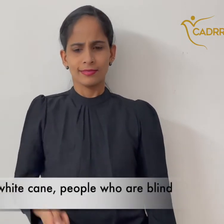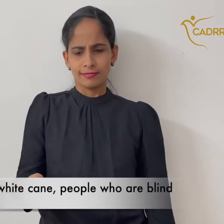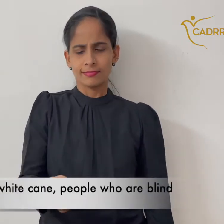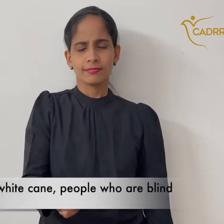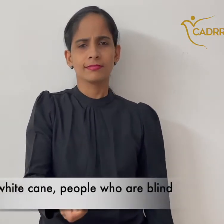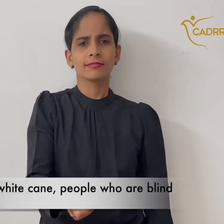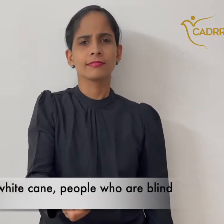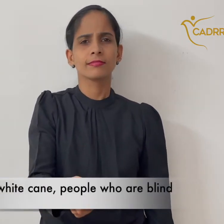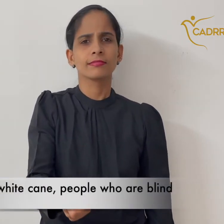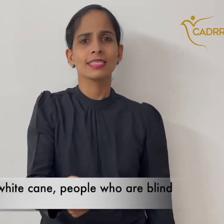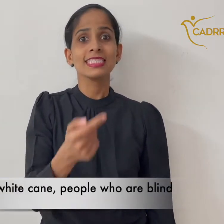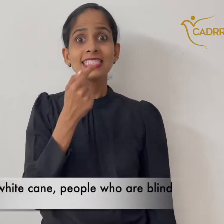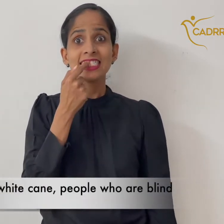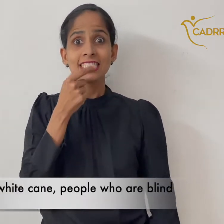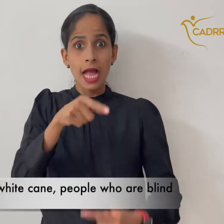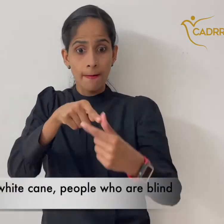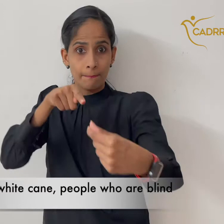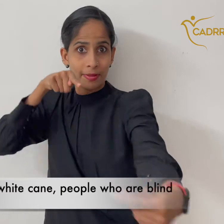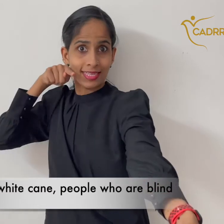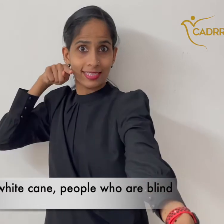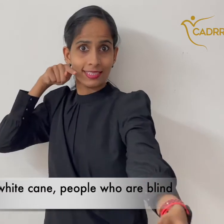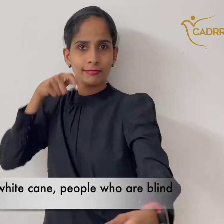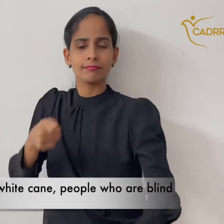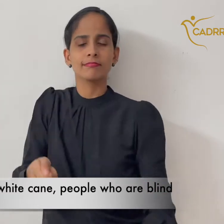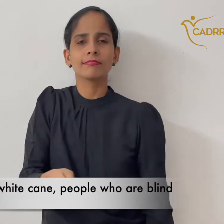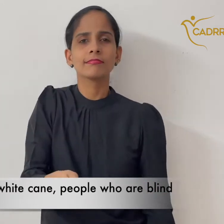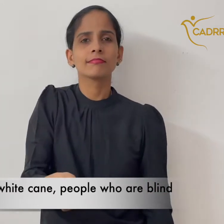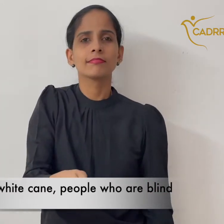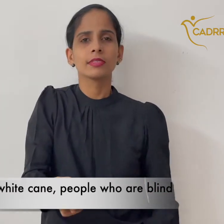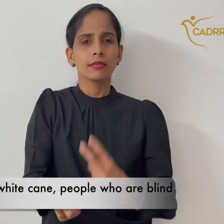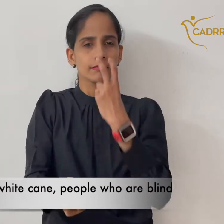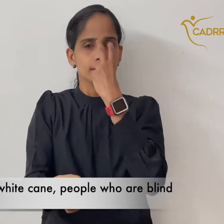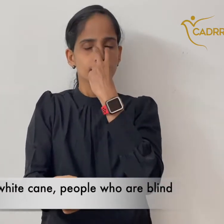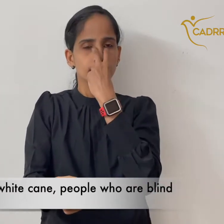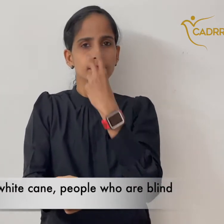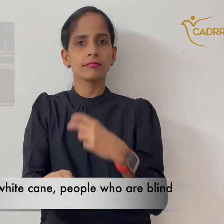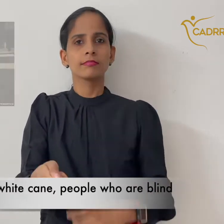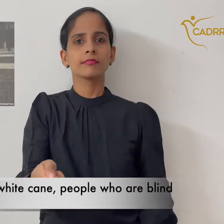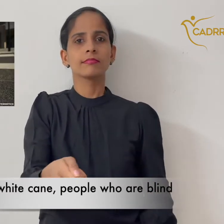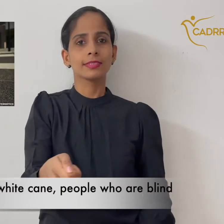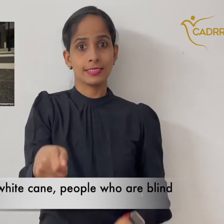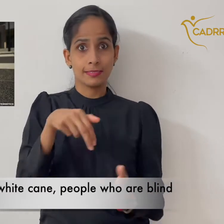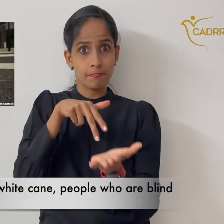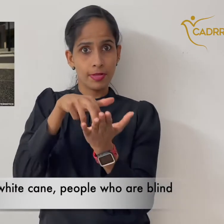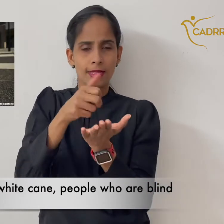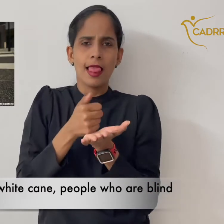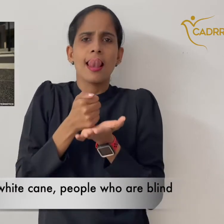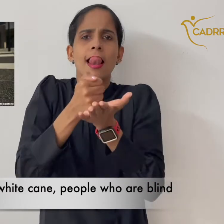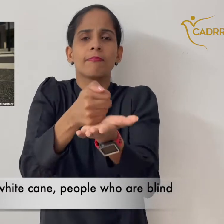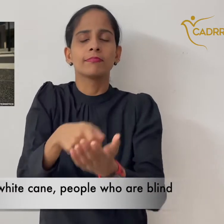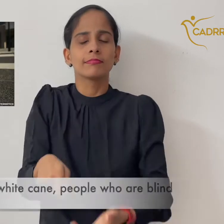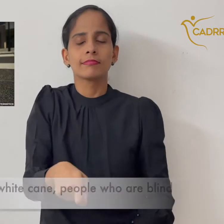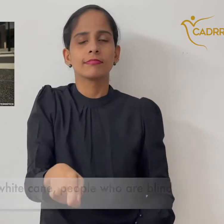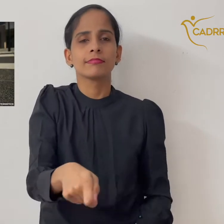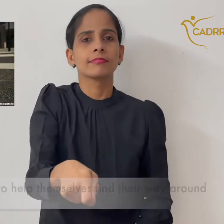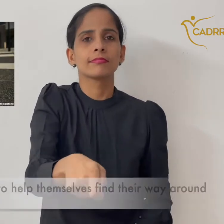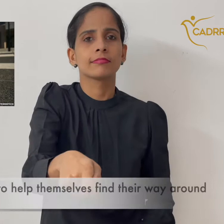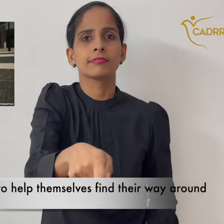A cane. A white cane. People who are blind use a white cane to